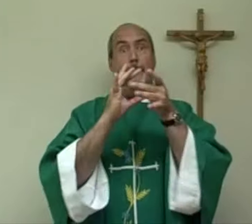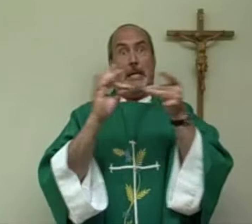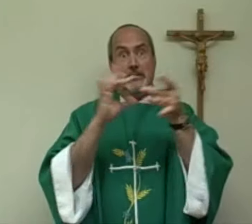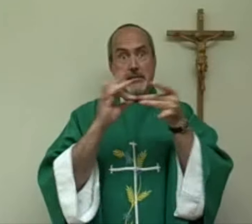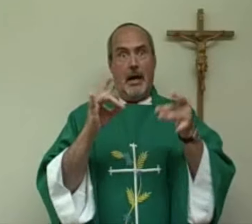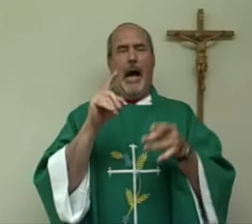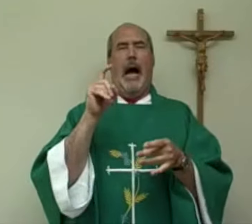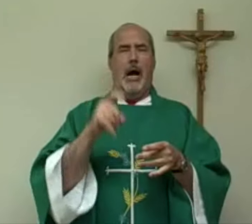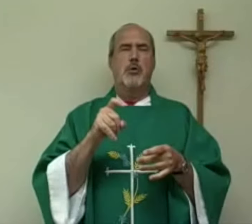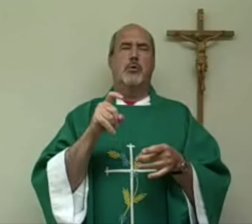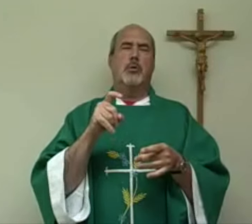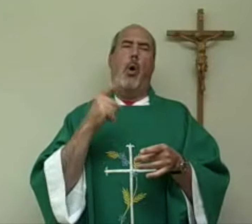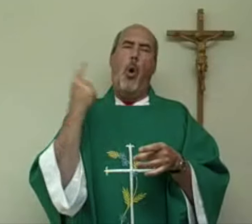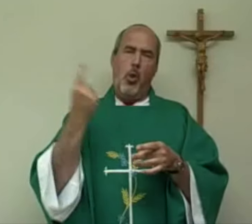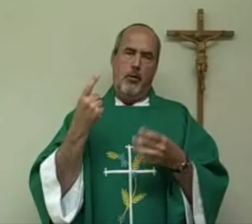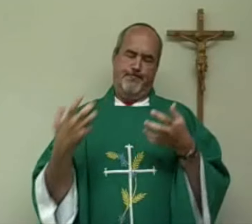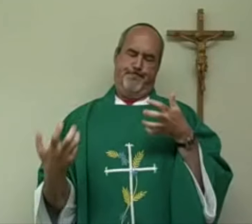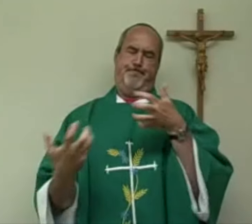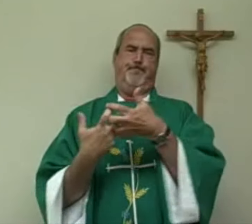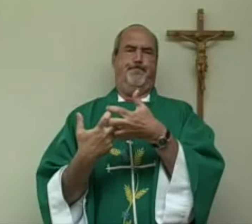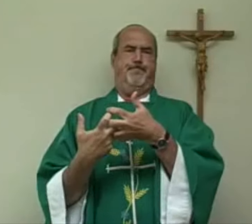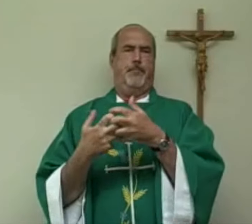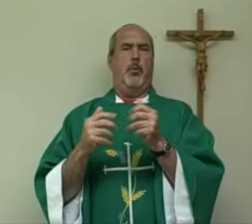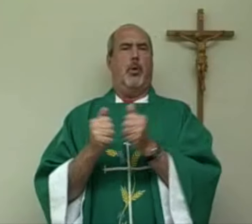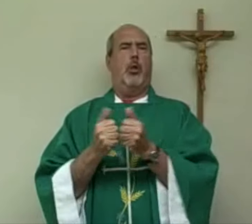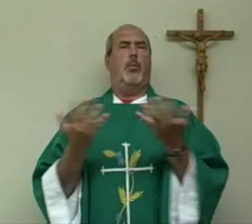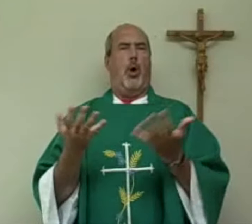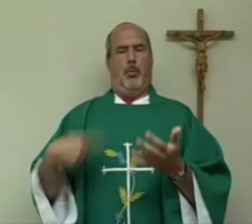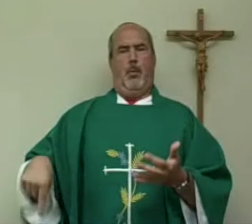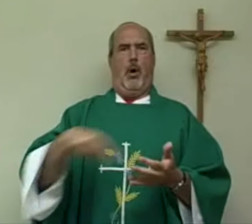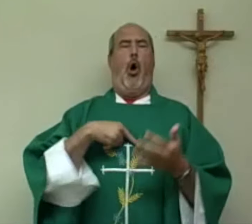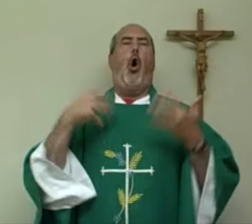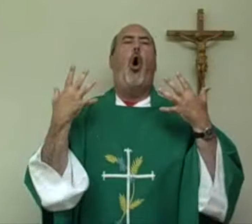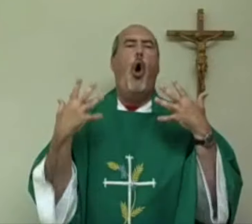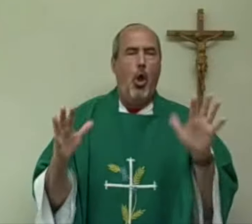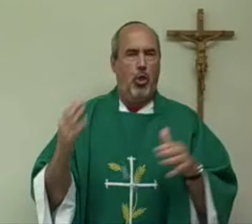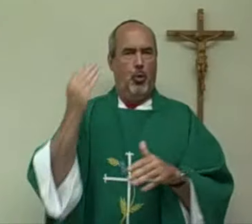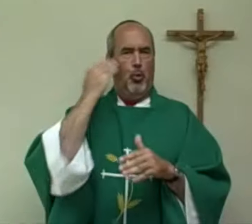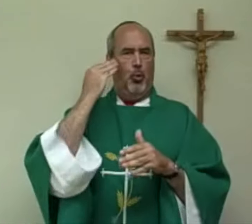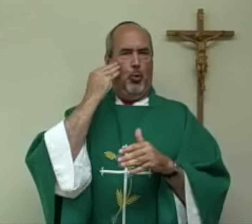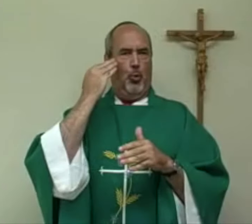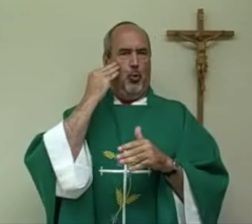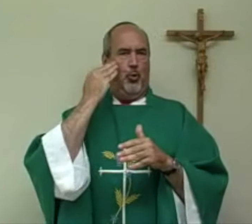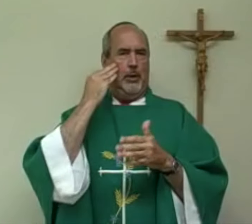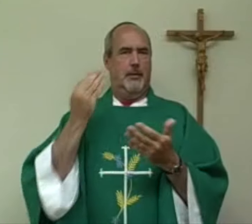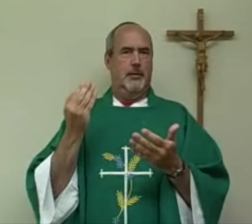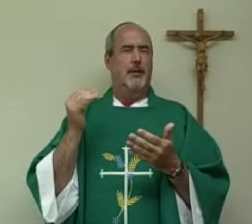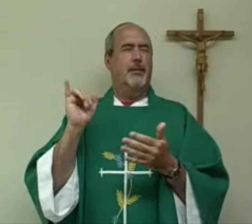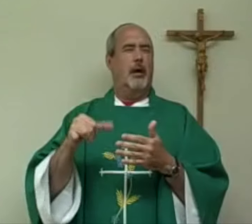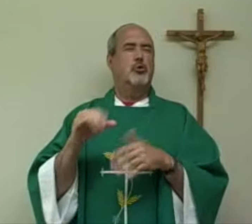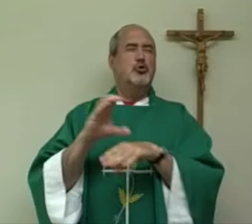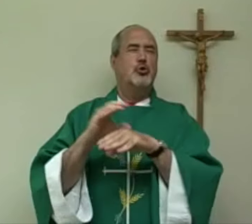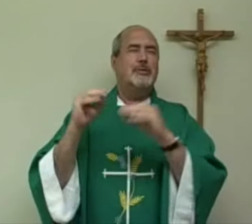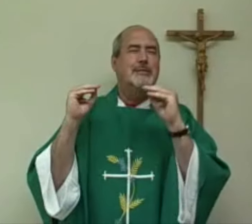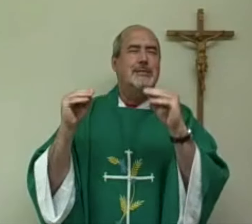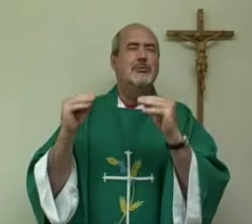to them, then they want to know what the message was. The message always must coincide with what we already